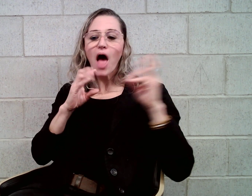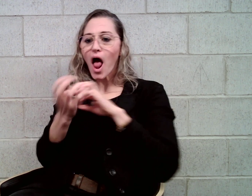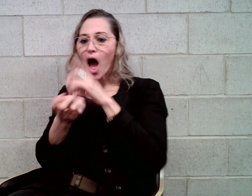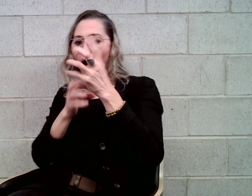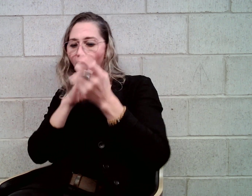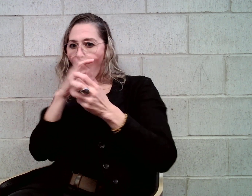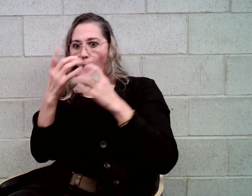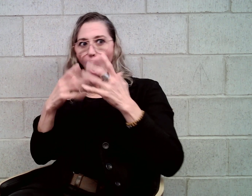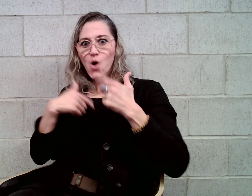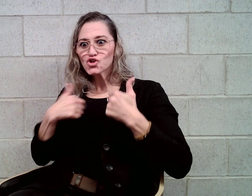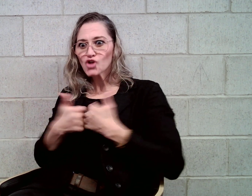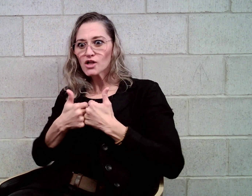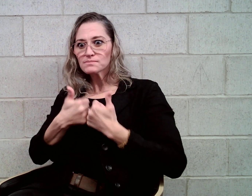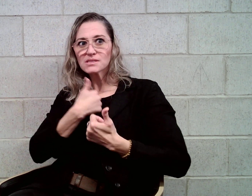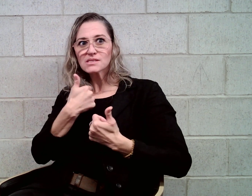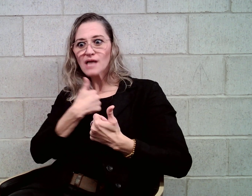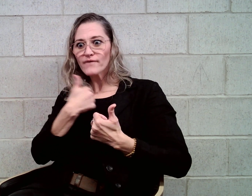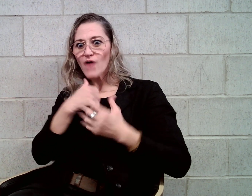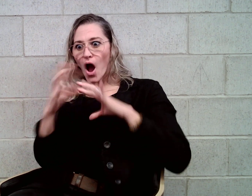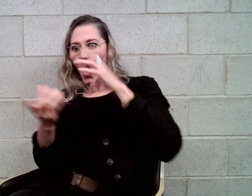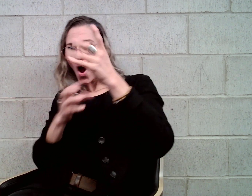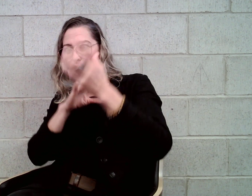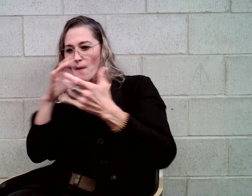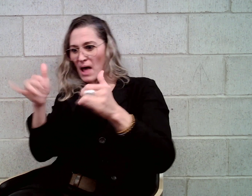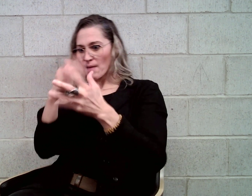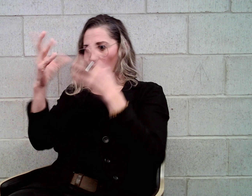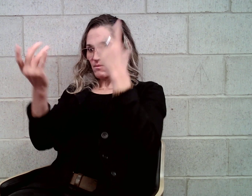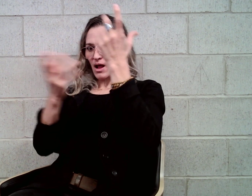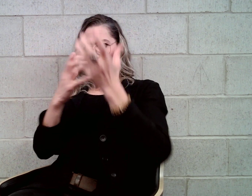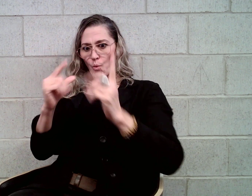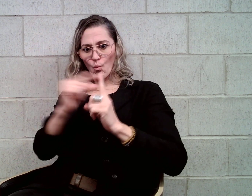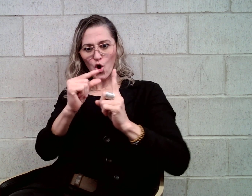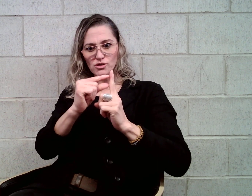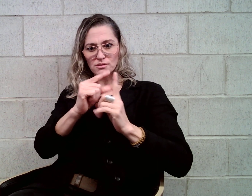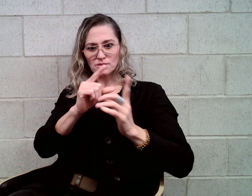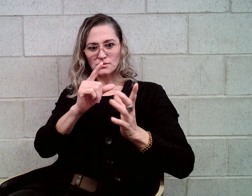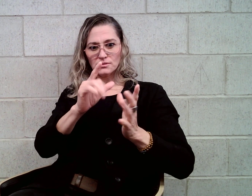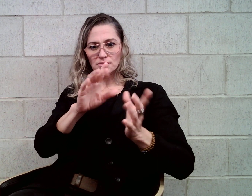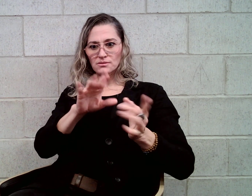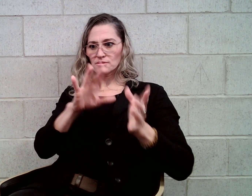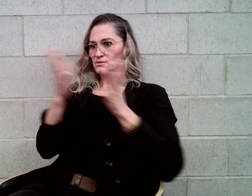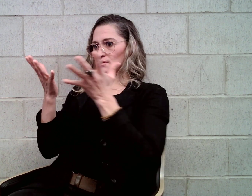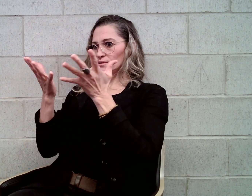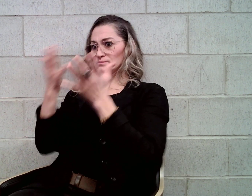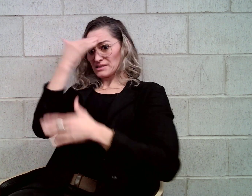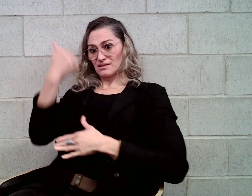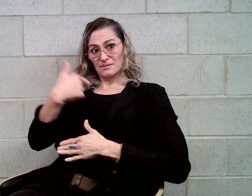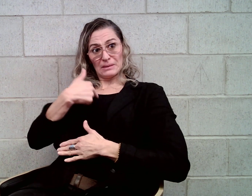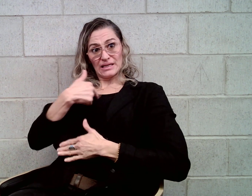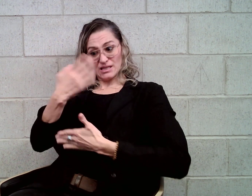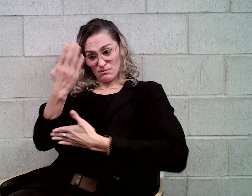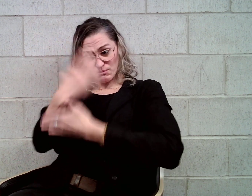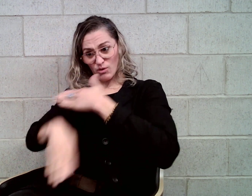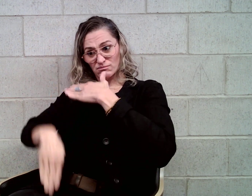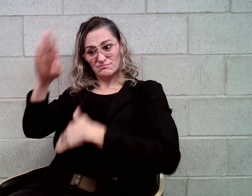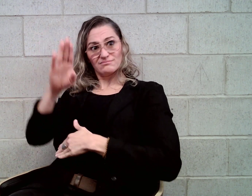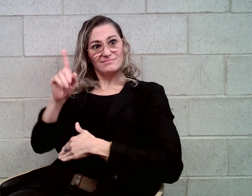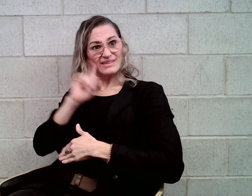my playground. I love to challenge myself, to make discoveries, to think about all the various